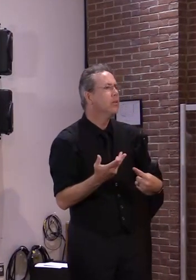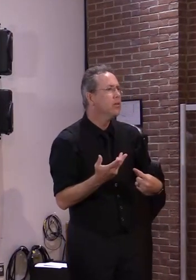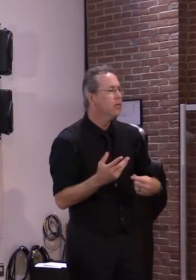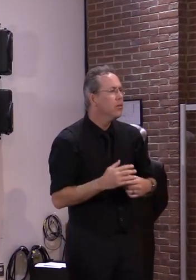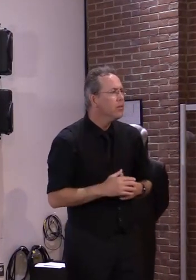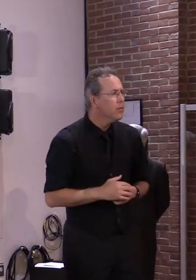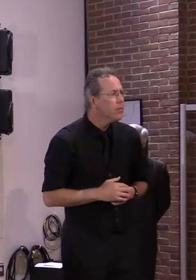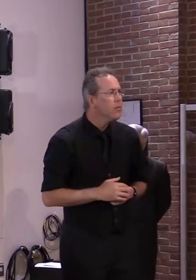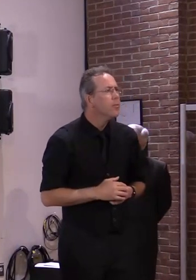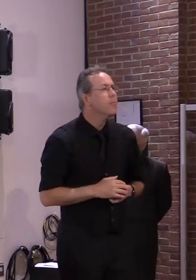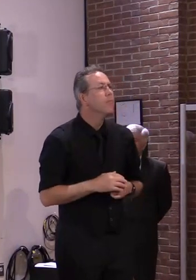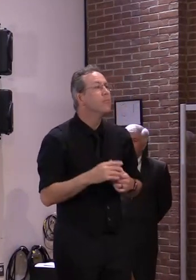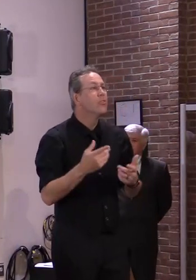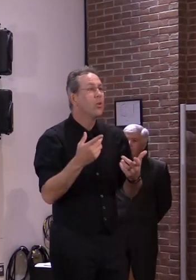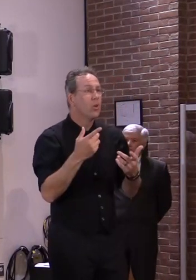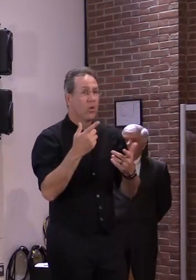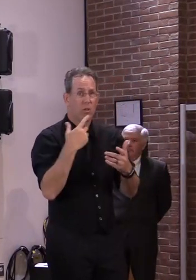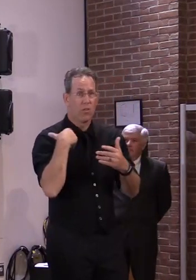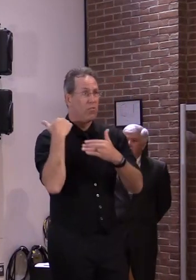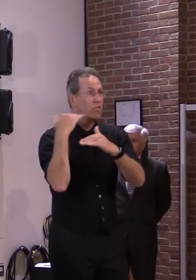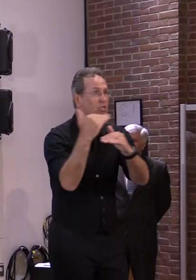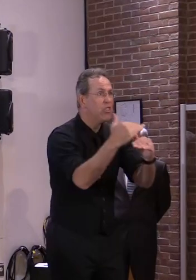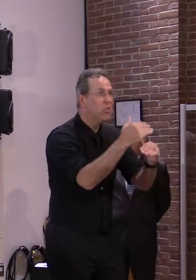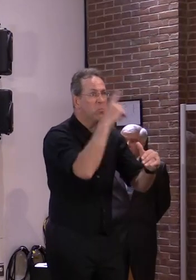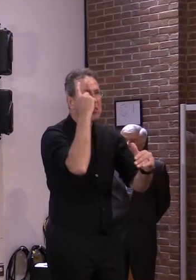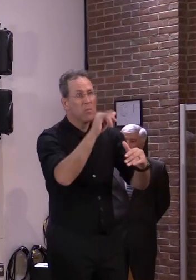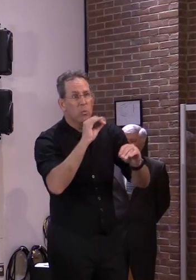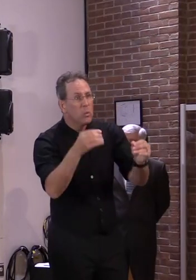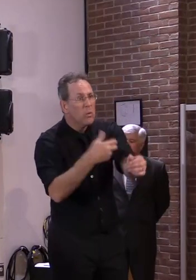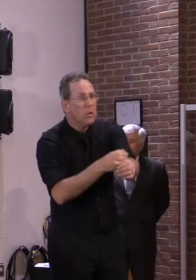were doing throughout managing the pandemic to date.